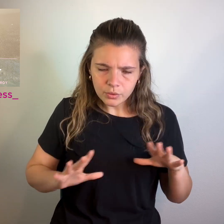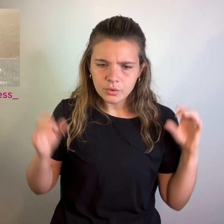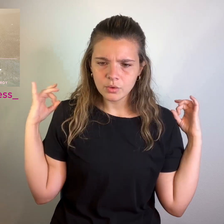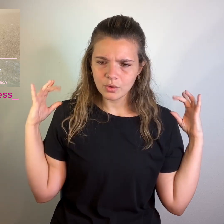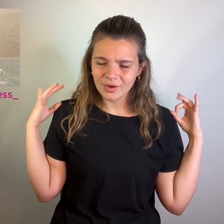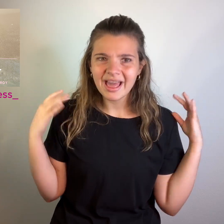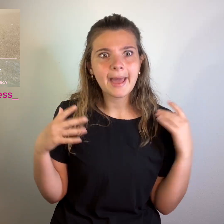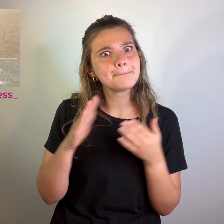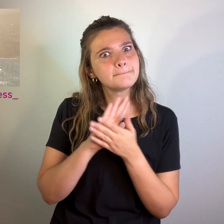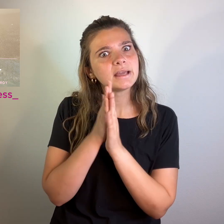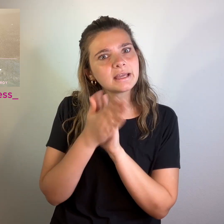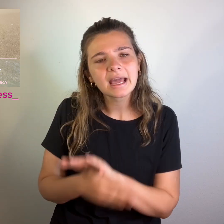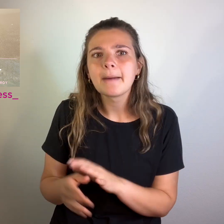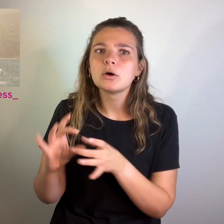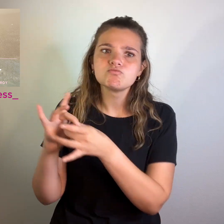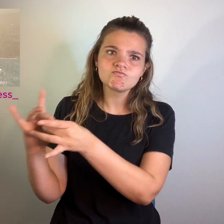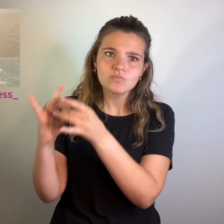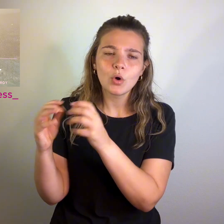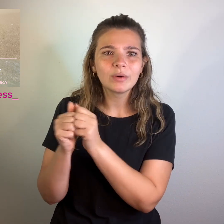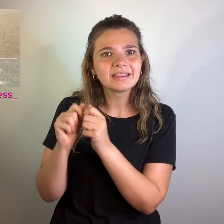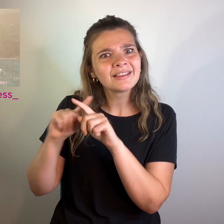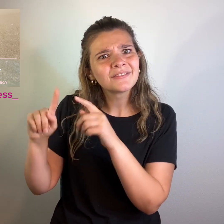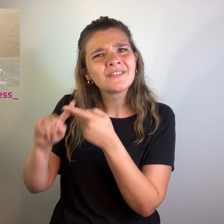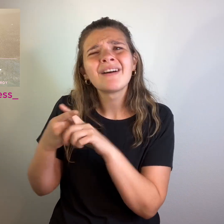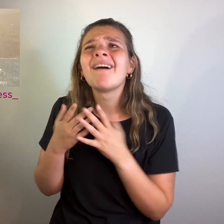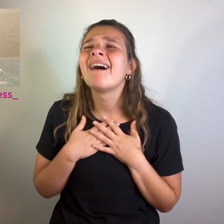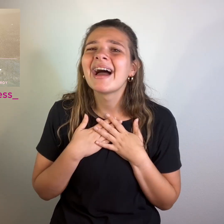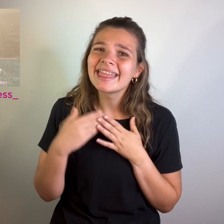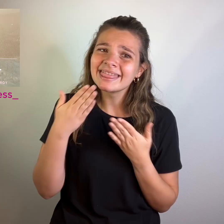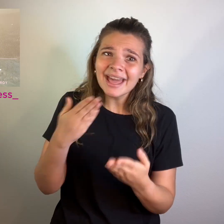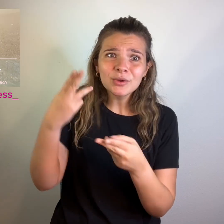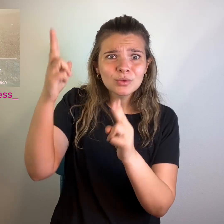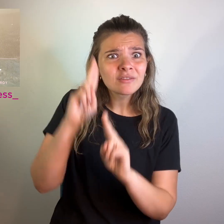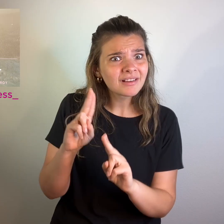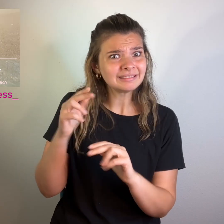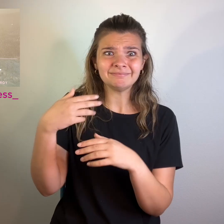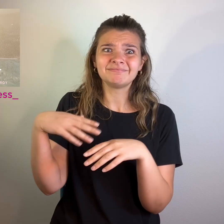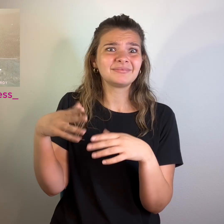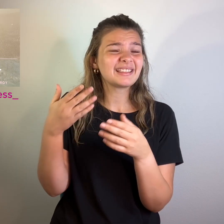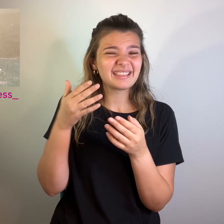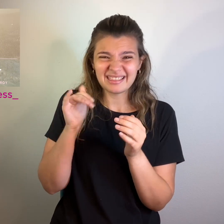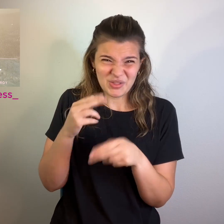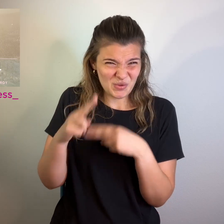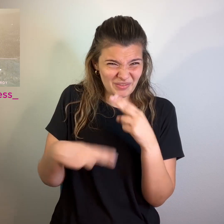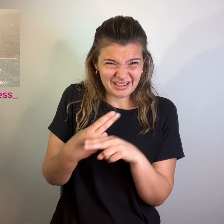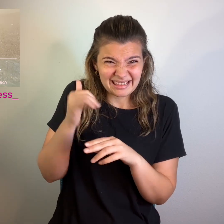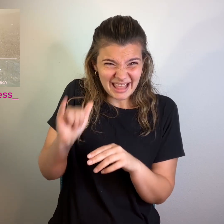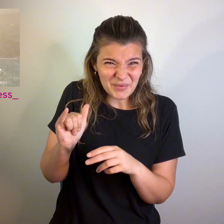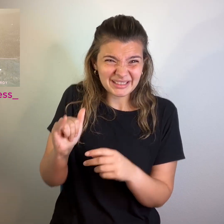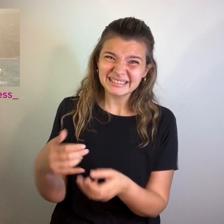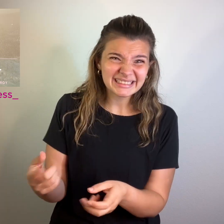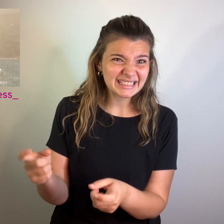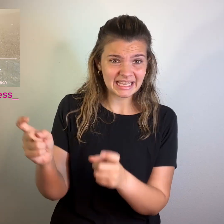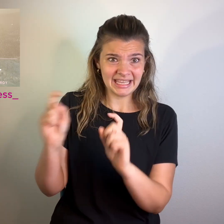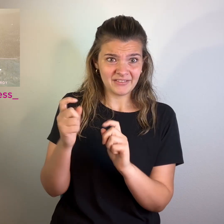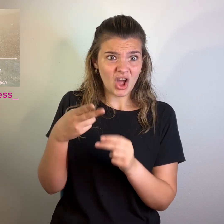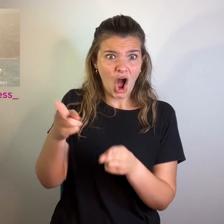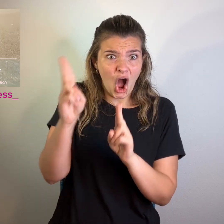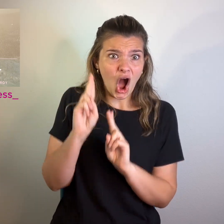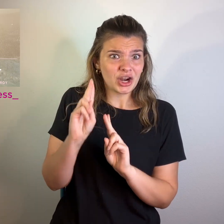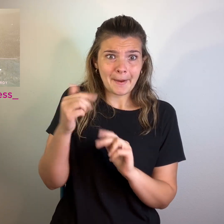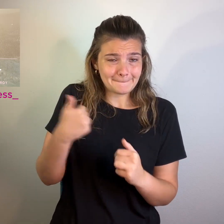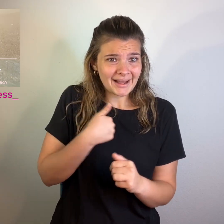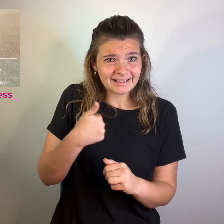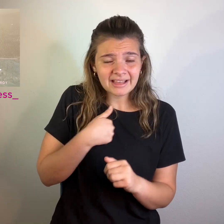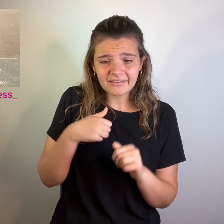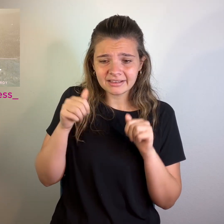very surprising. That was like, oh, thank you, universe. That was a gift, you know? So by me choosing myself and pouring into